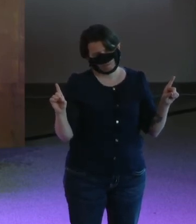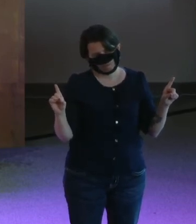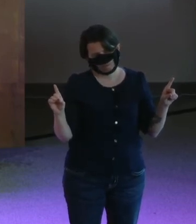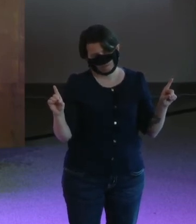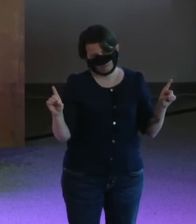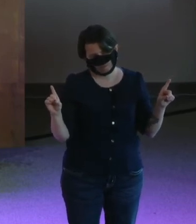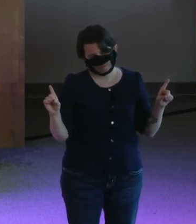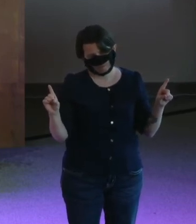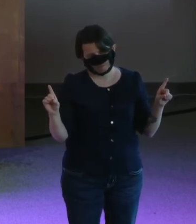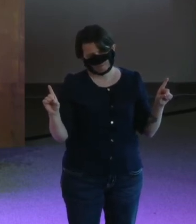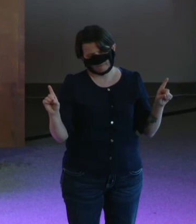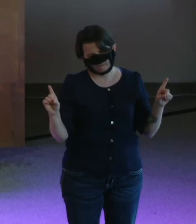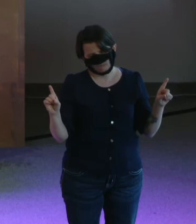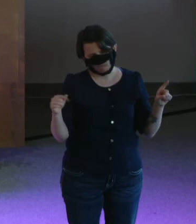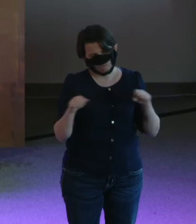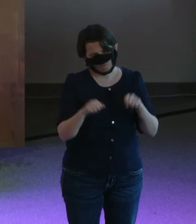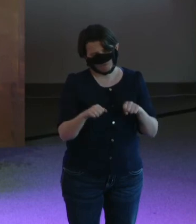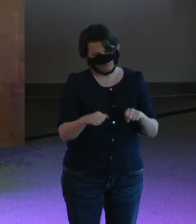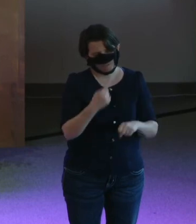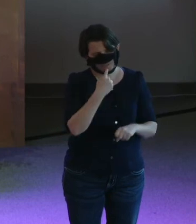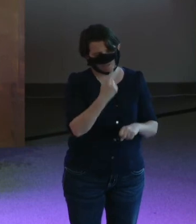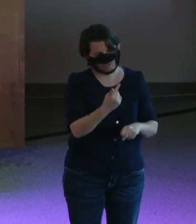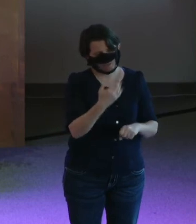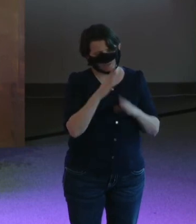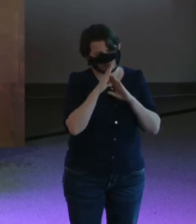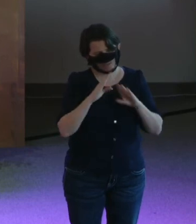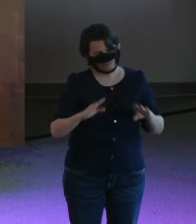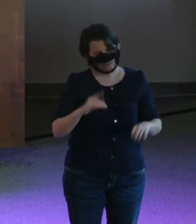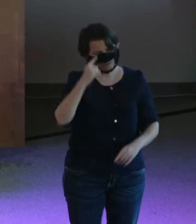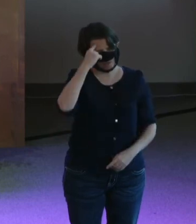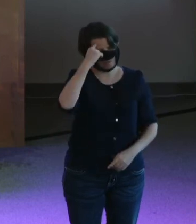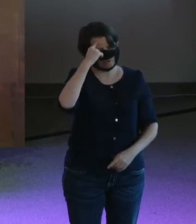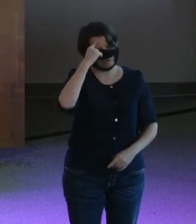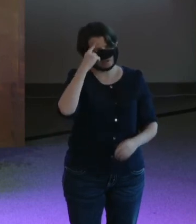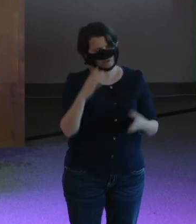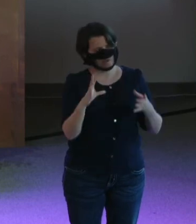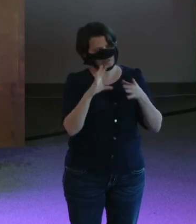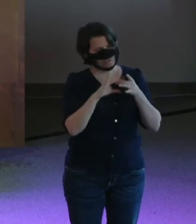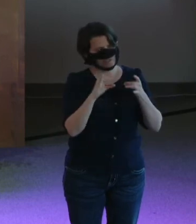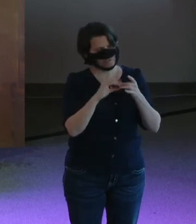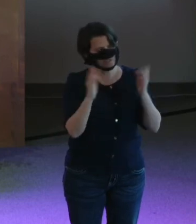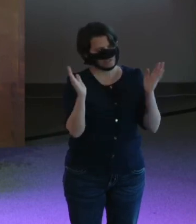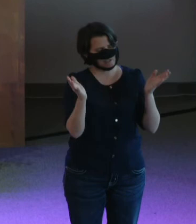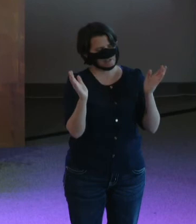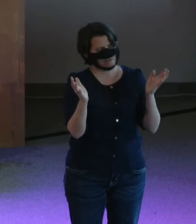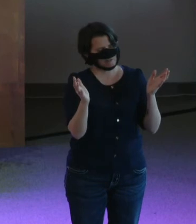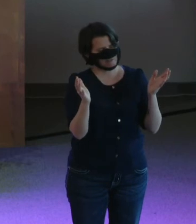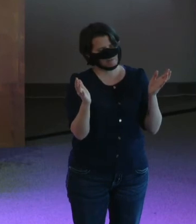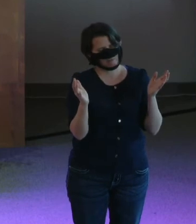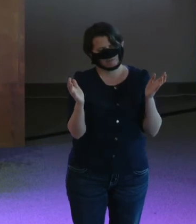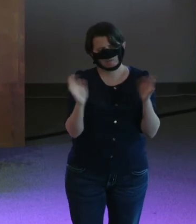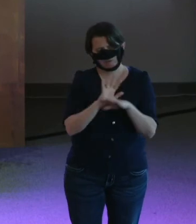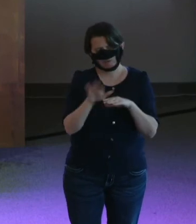You may say it silently in your mind, you may speak it, all is acceptable.